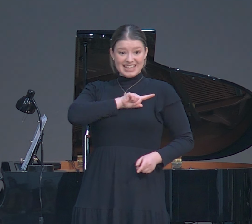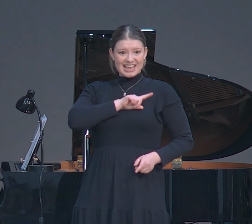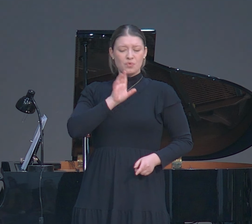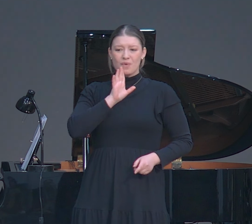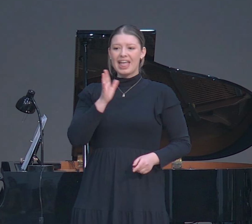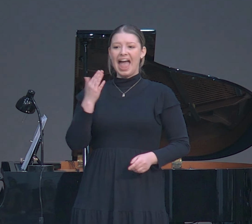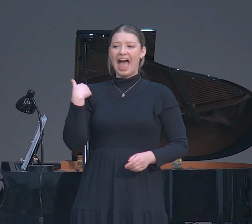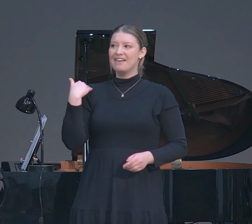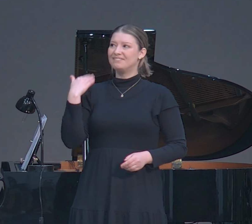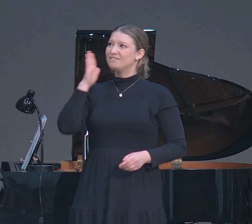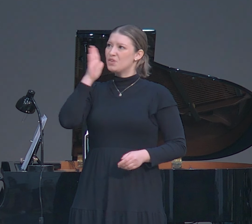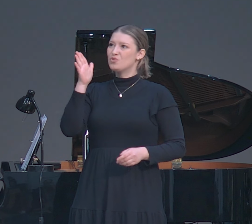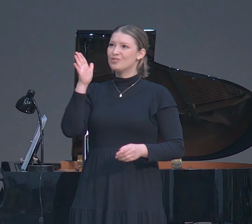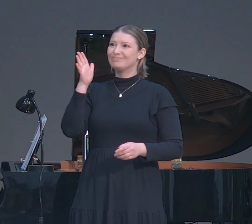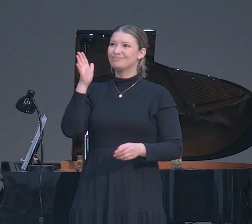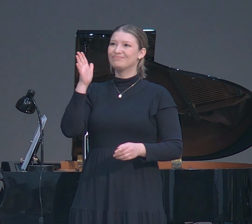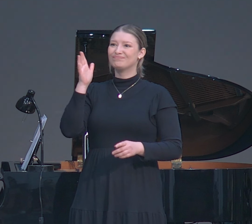it.